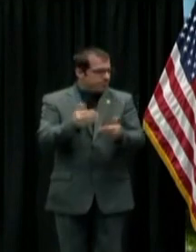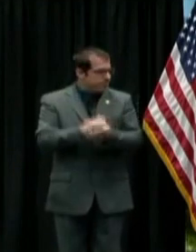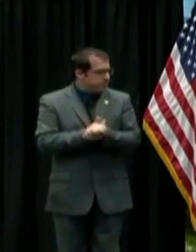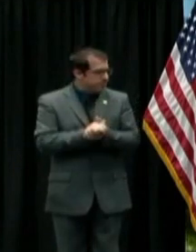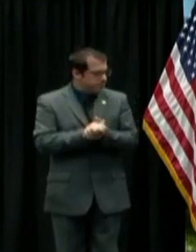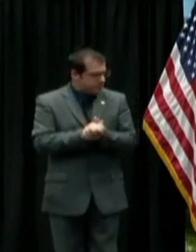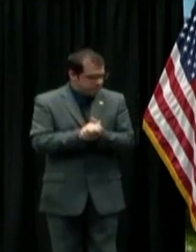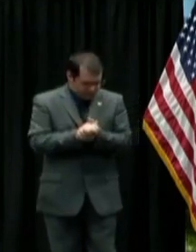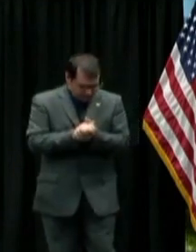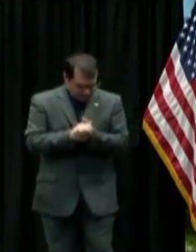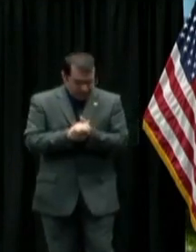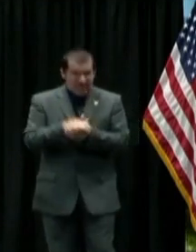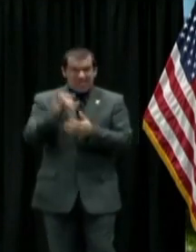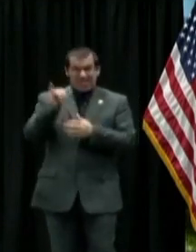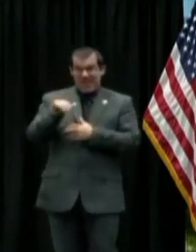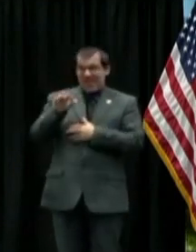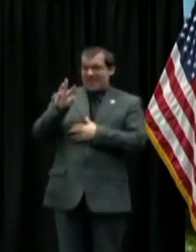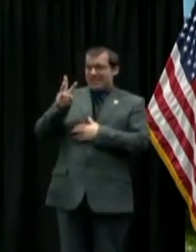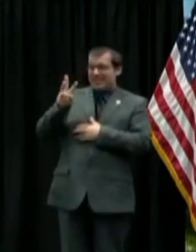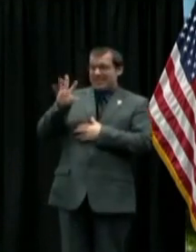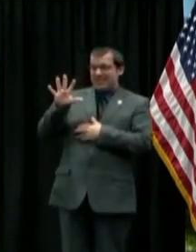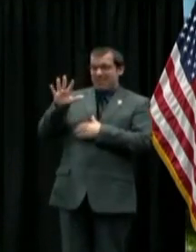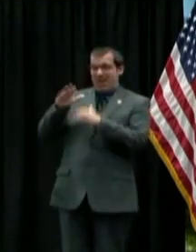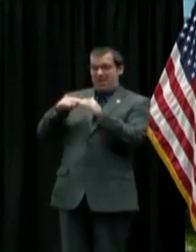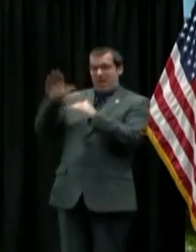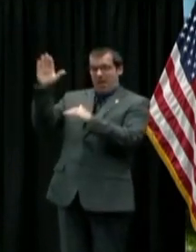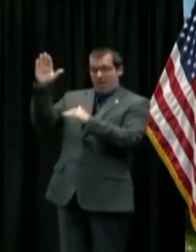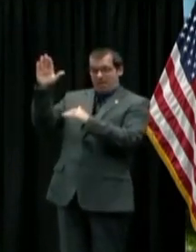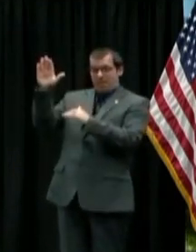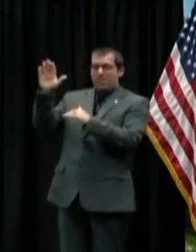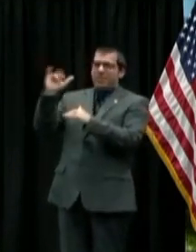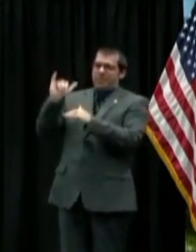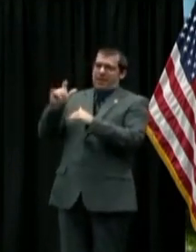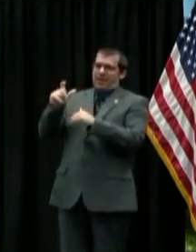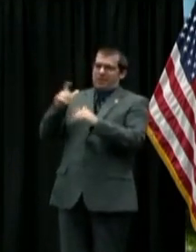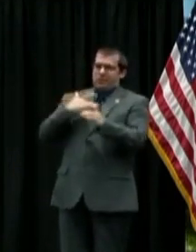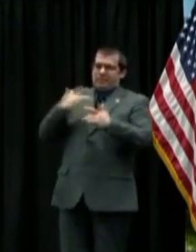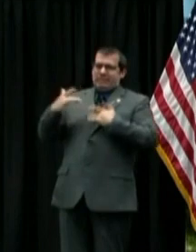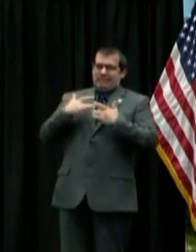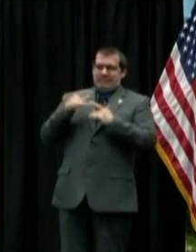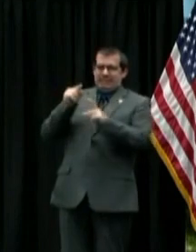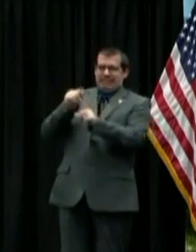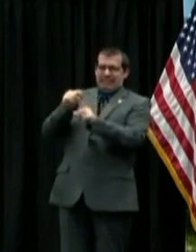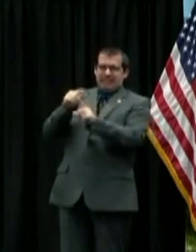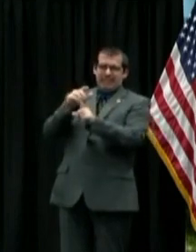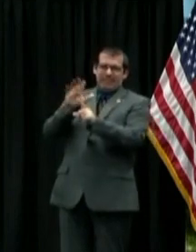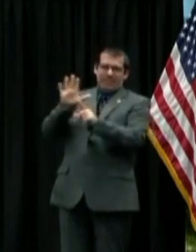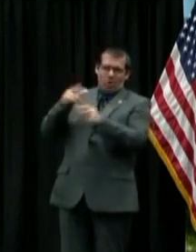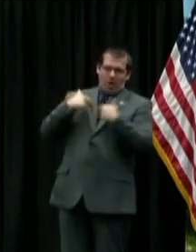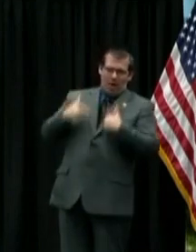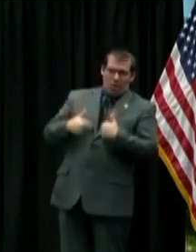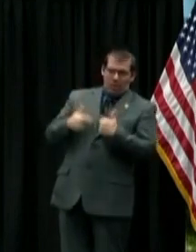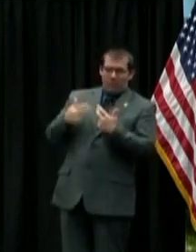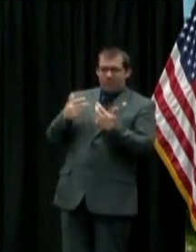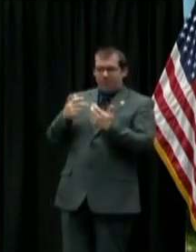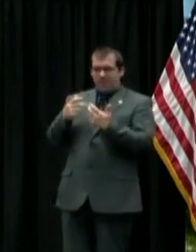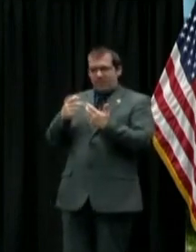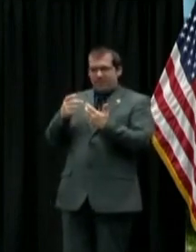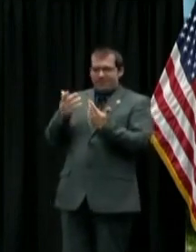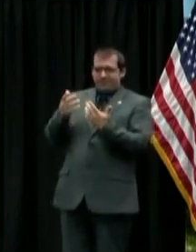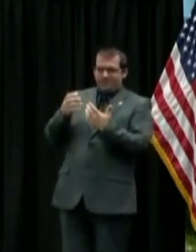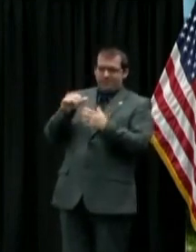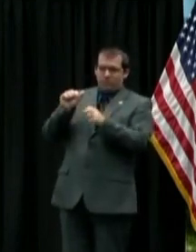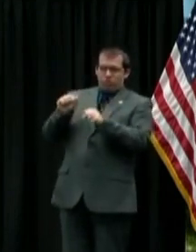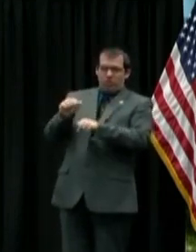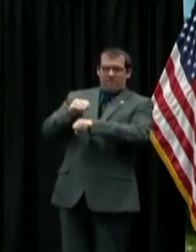it's a 65 plus that you really have to worry about from a serious health consequence. And this is a little bit of a